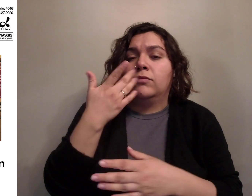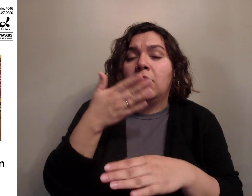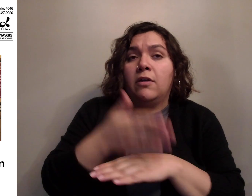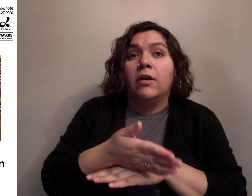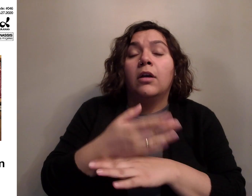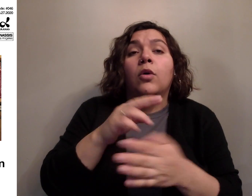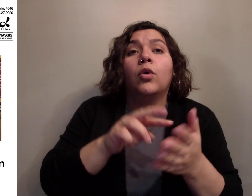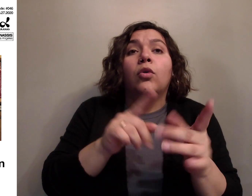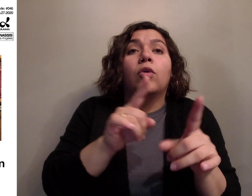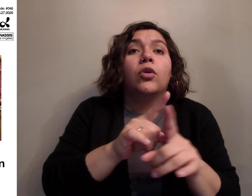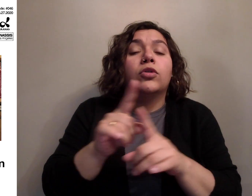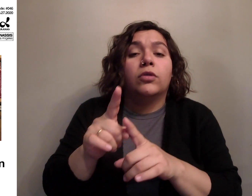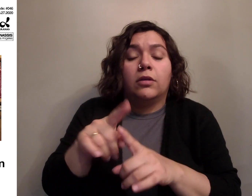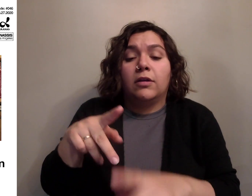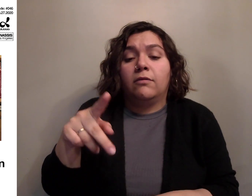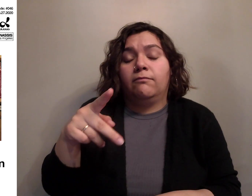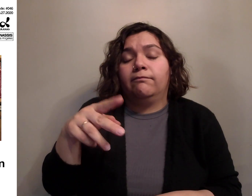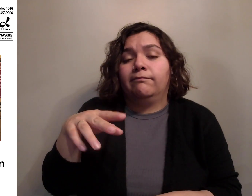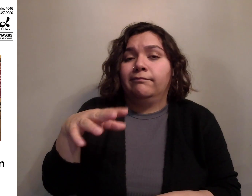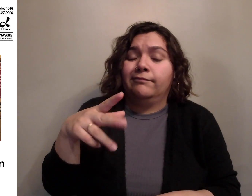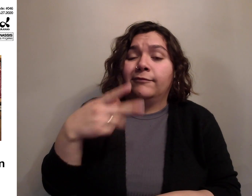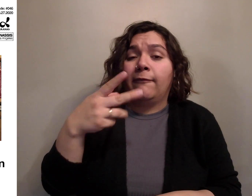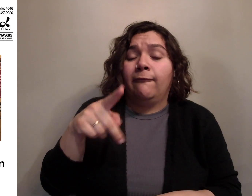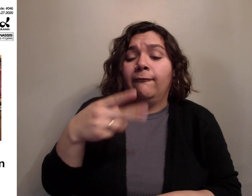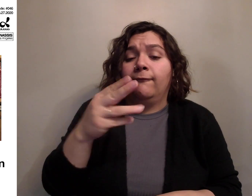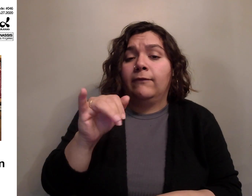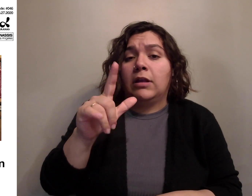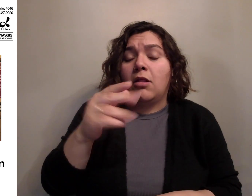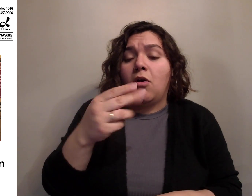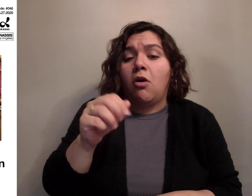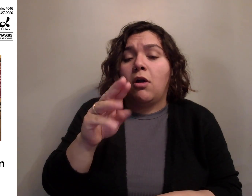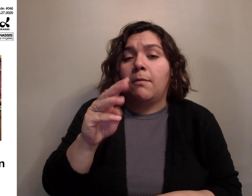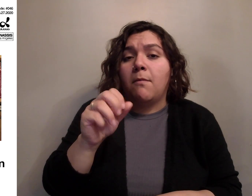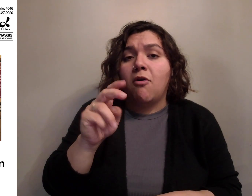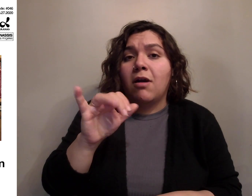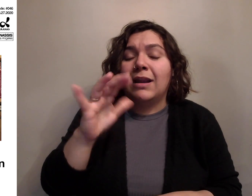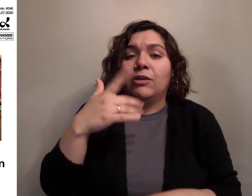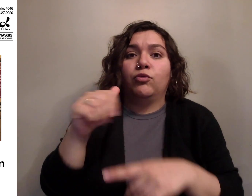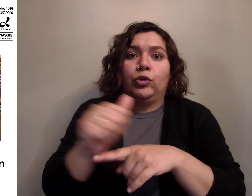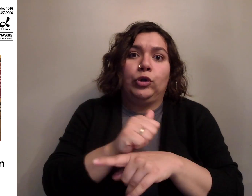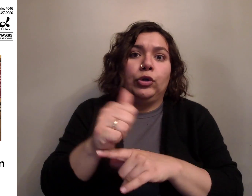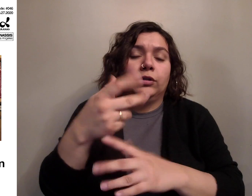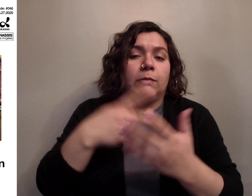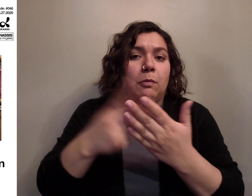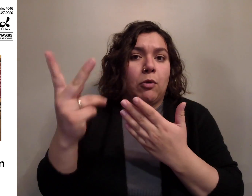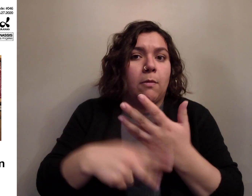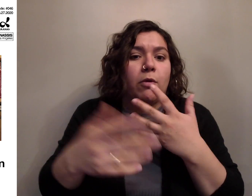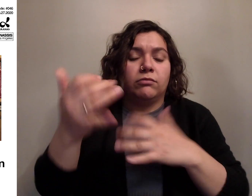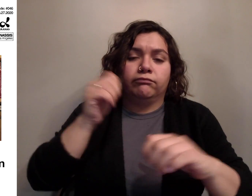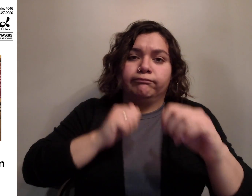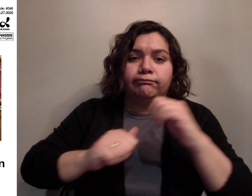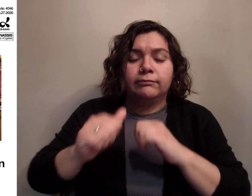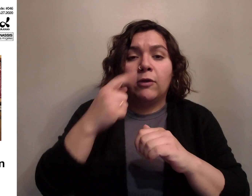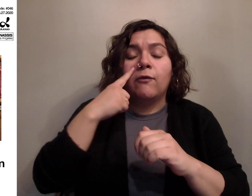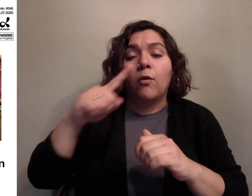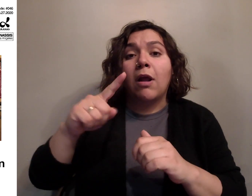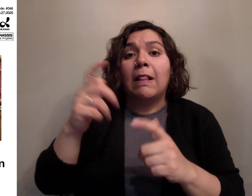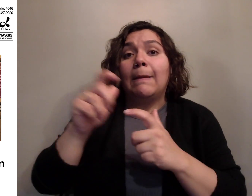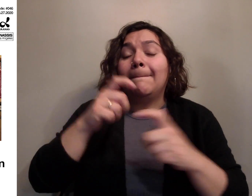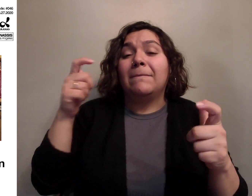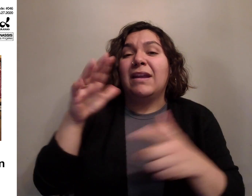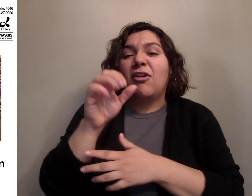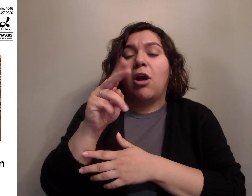after, and the Berlin Philharmonic had rehearsed this program and proceeded to play it in the